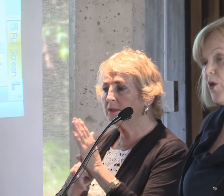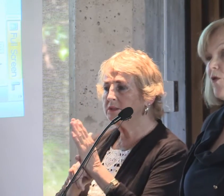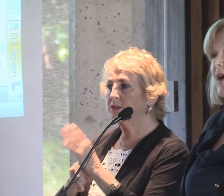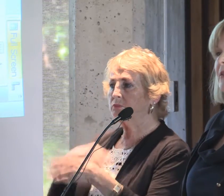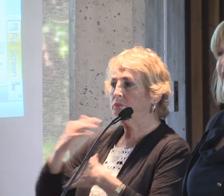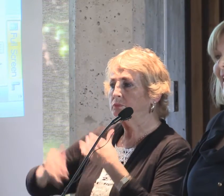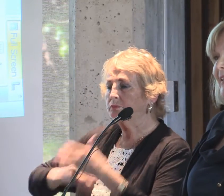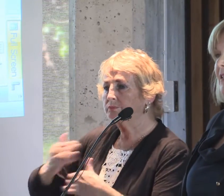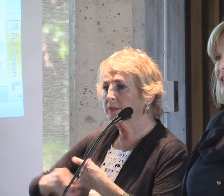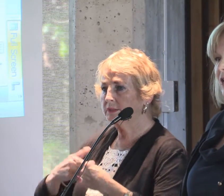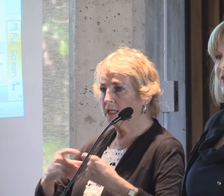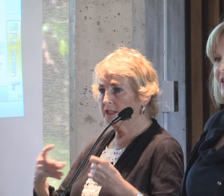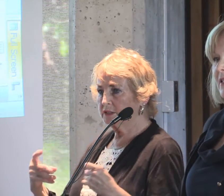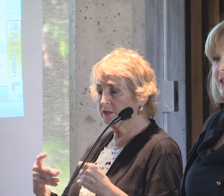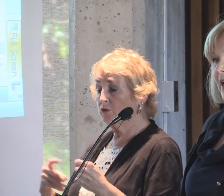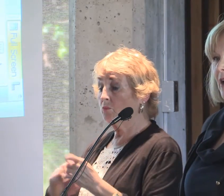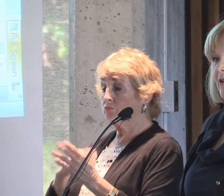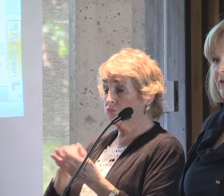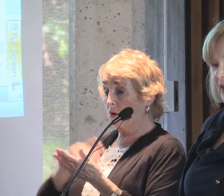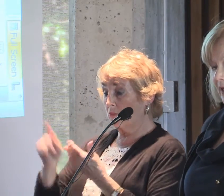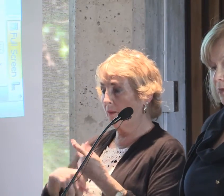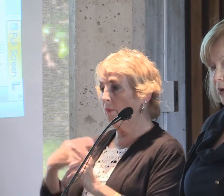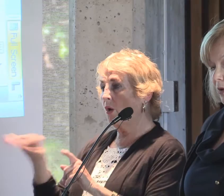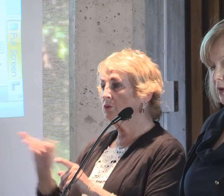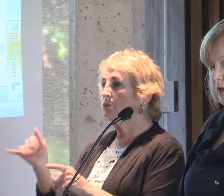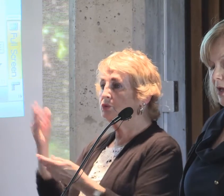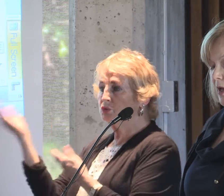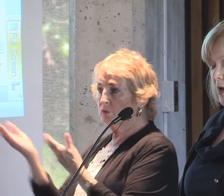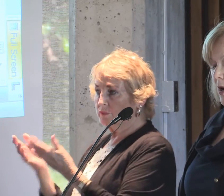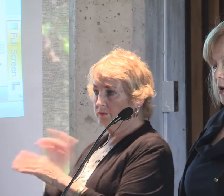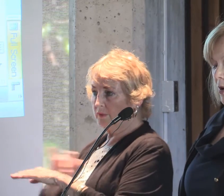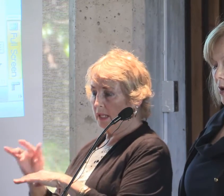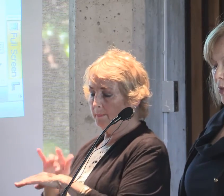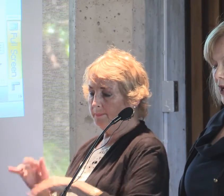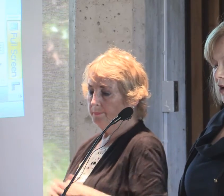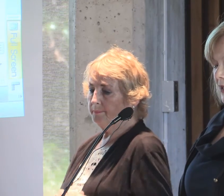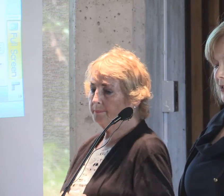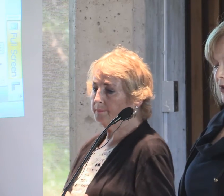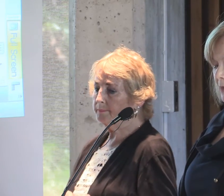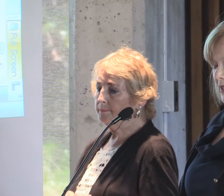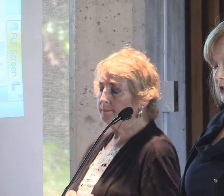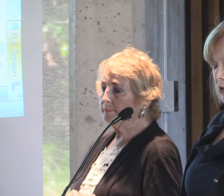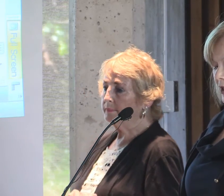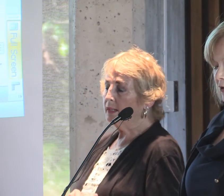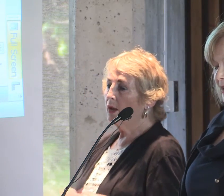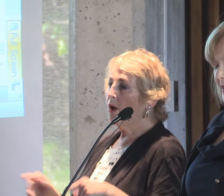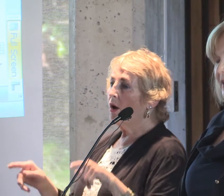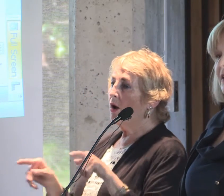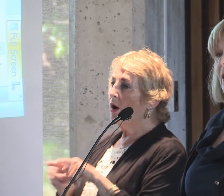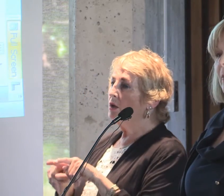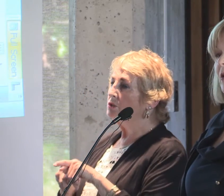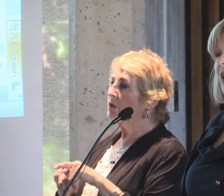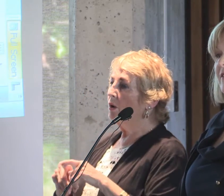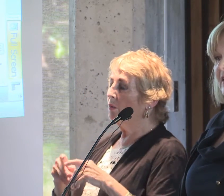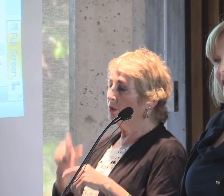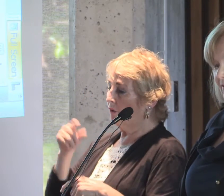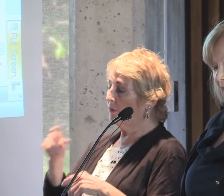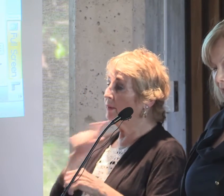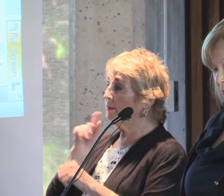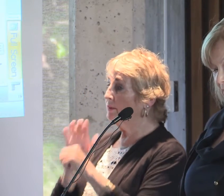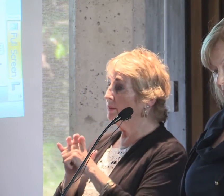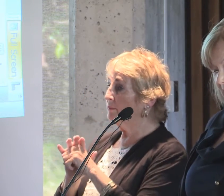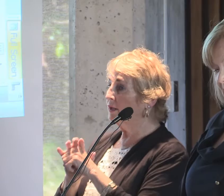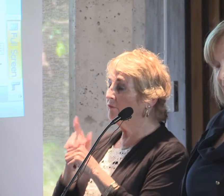the programs and the services that are available. We are also committed to increasing the number of